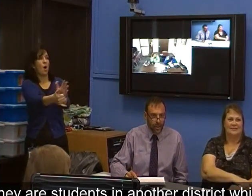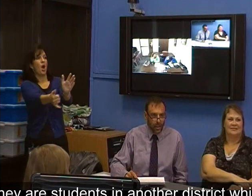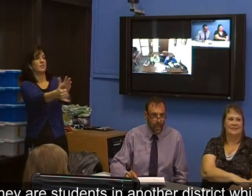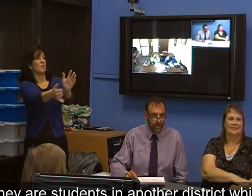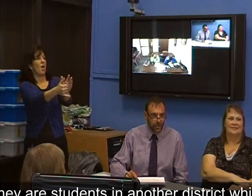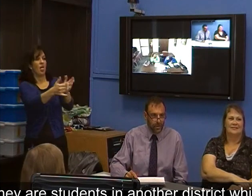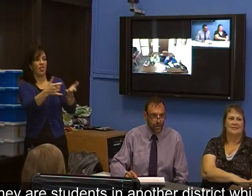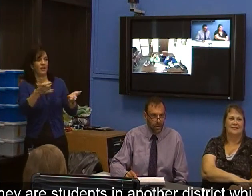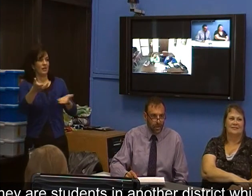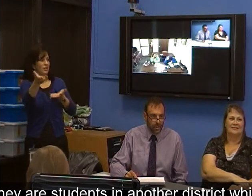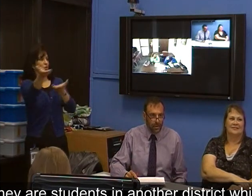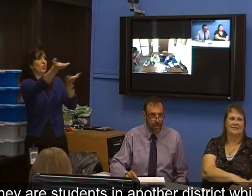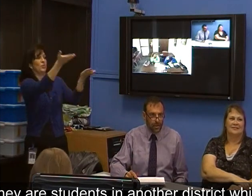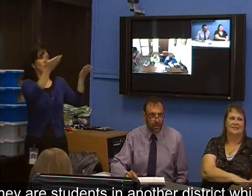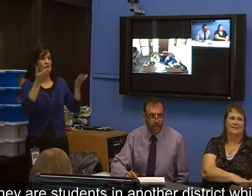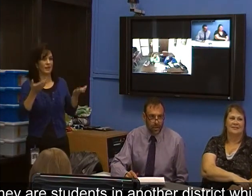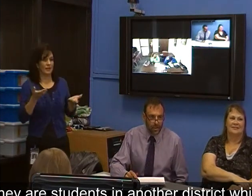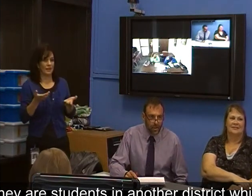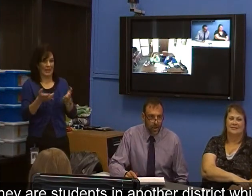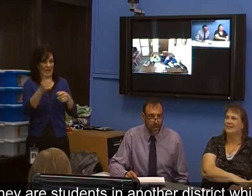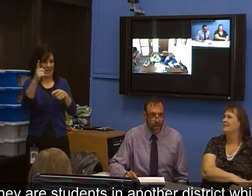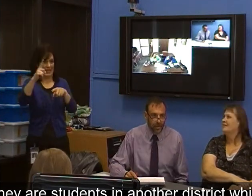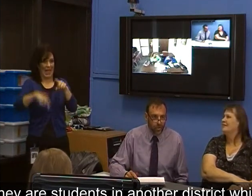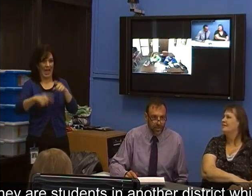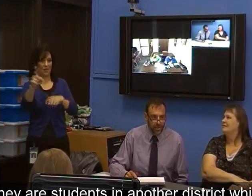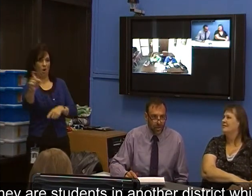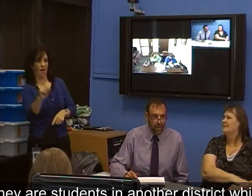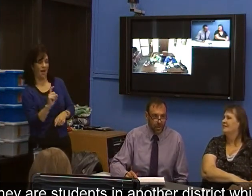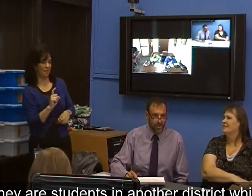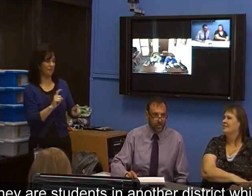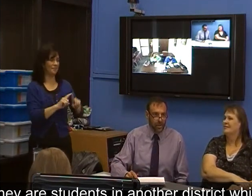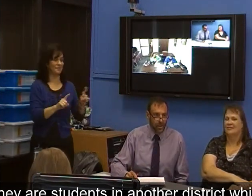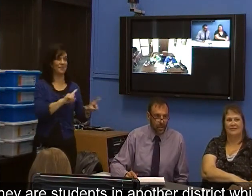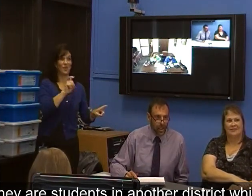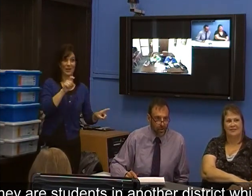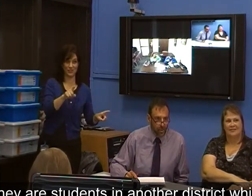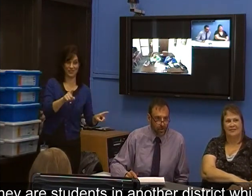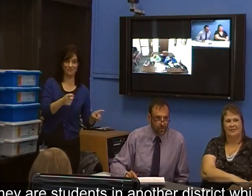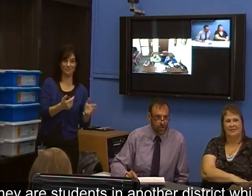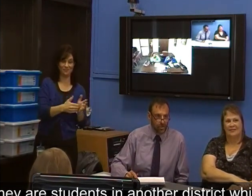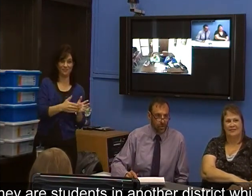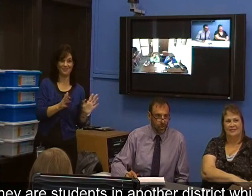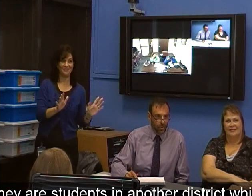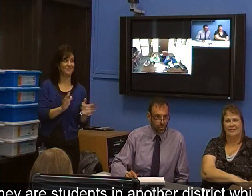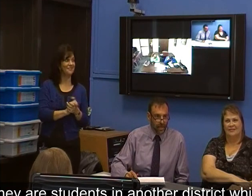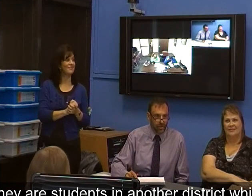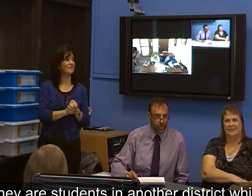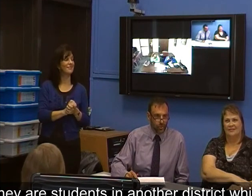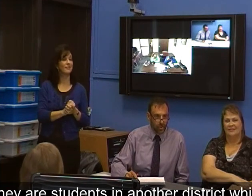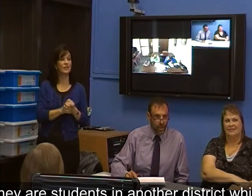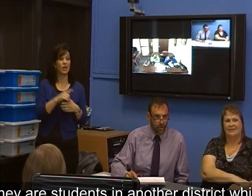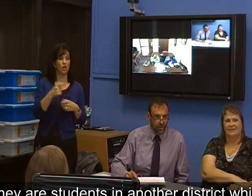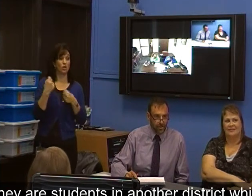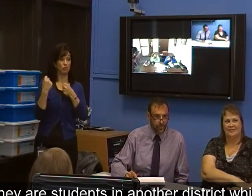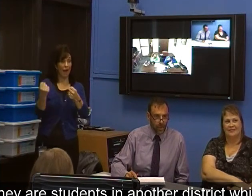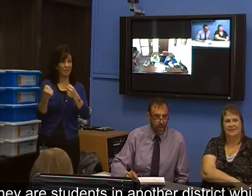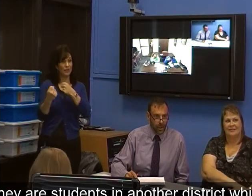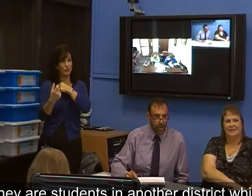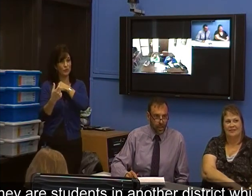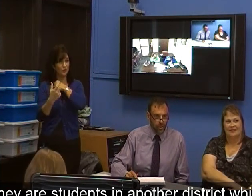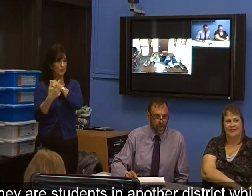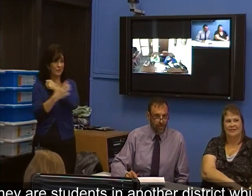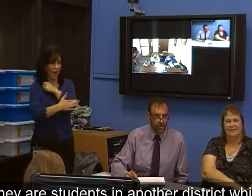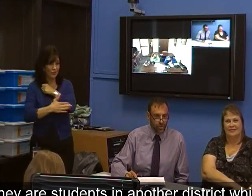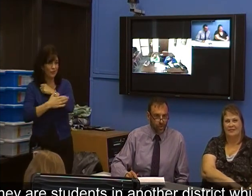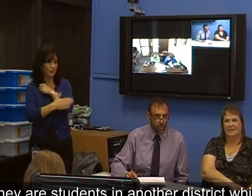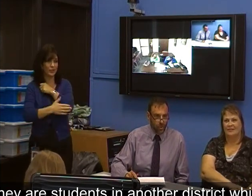get, to a microphone. The question is that you are driving to rural areas,